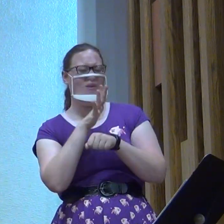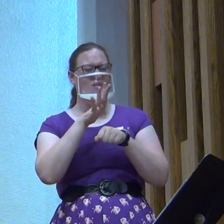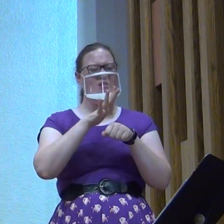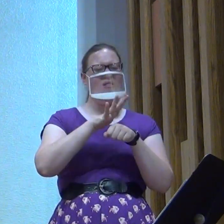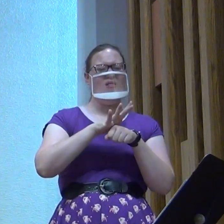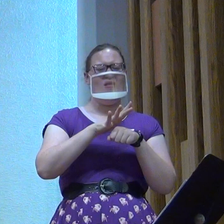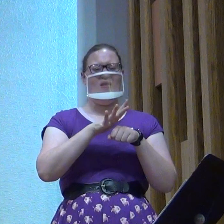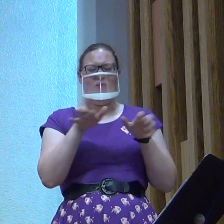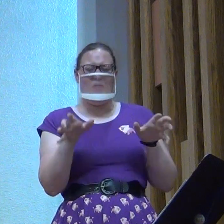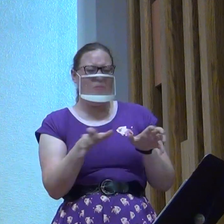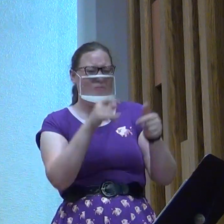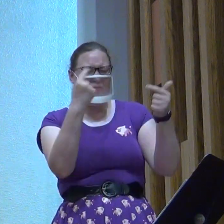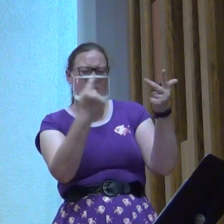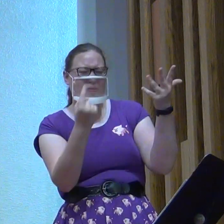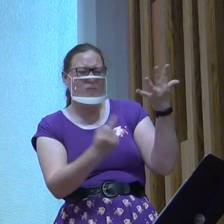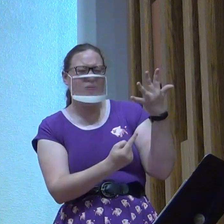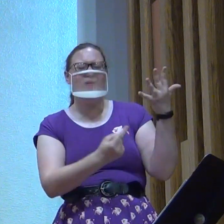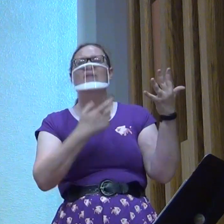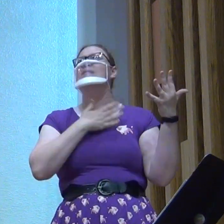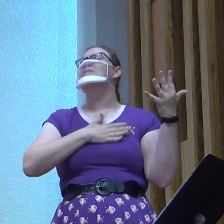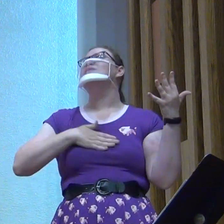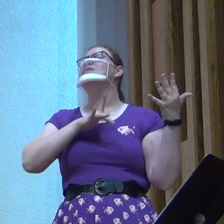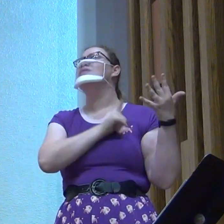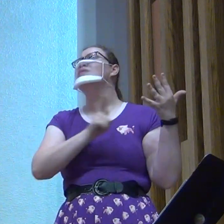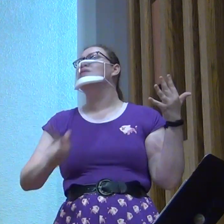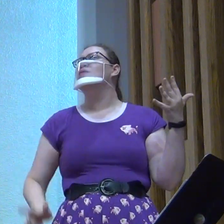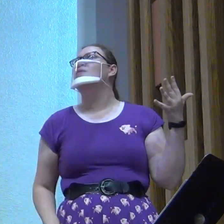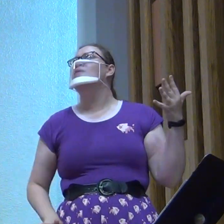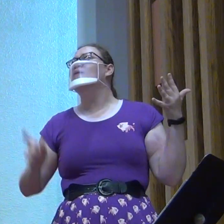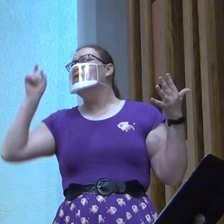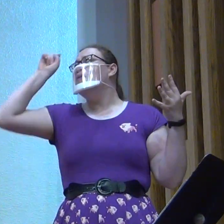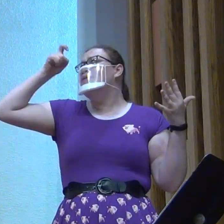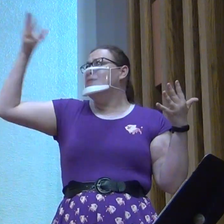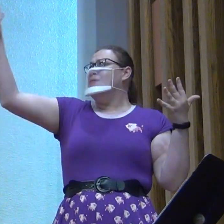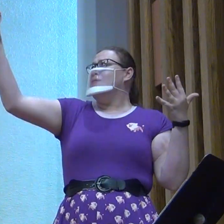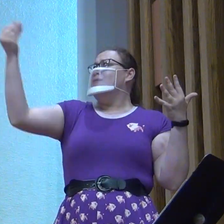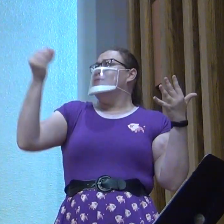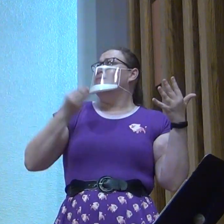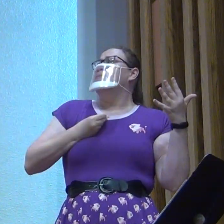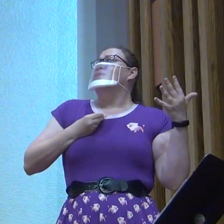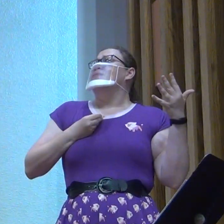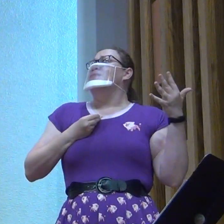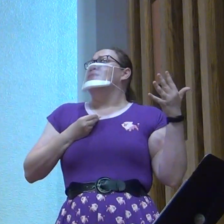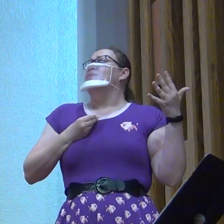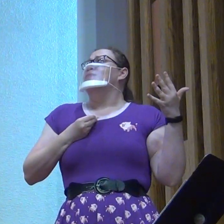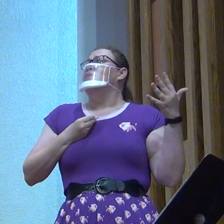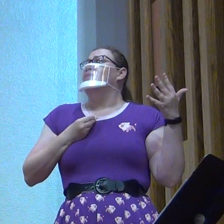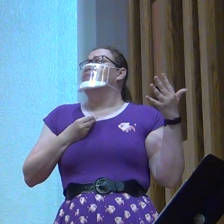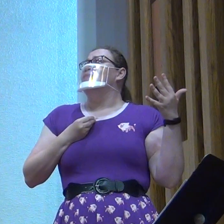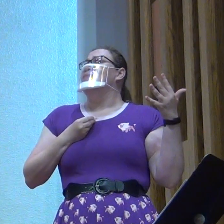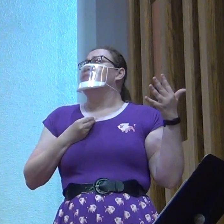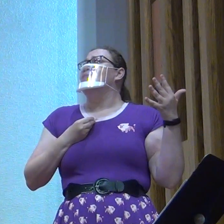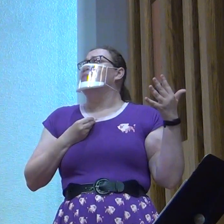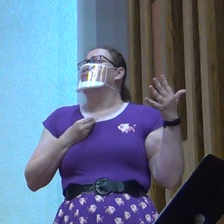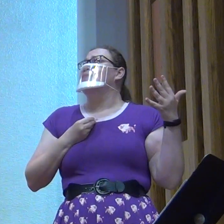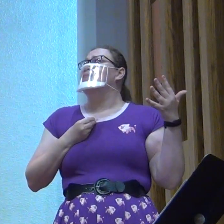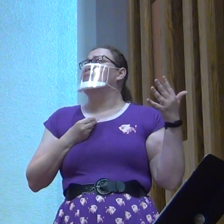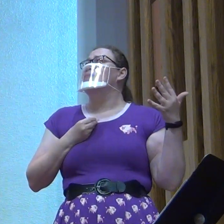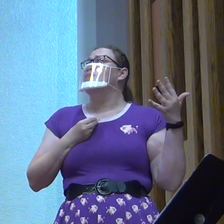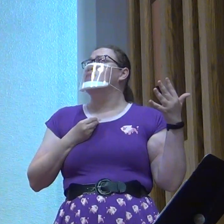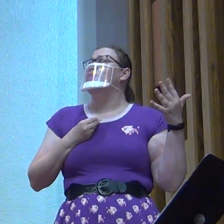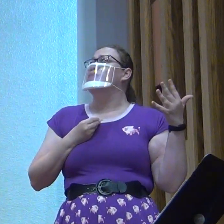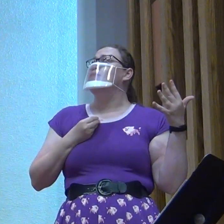Lord, give us wisdom to know when you have